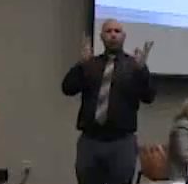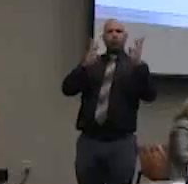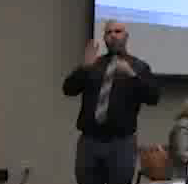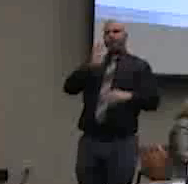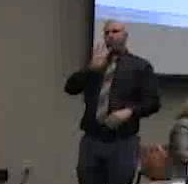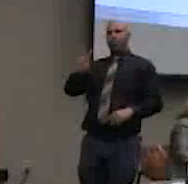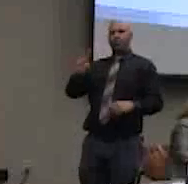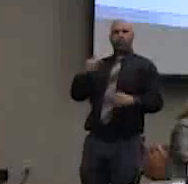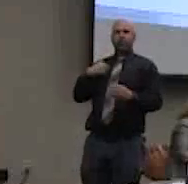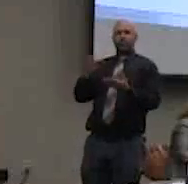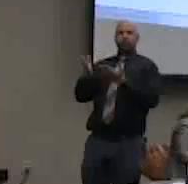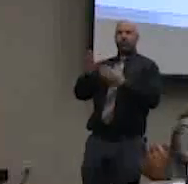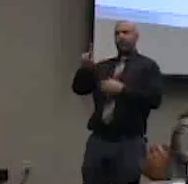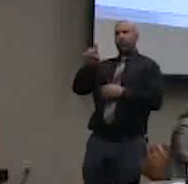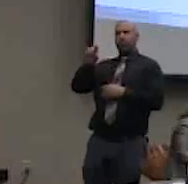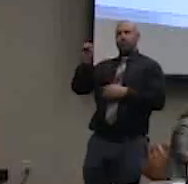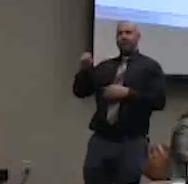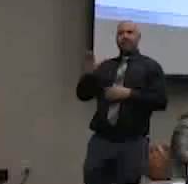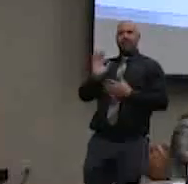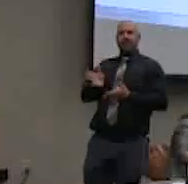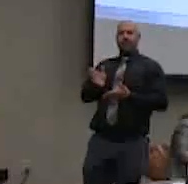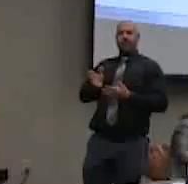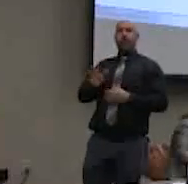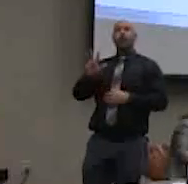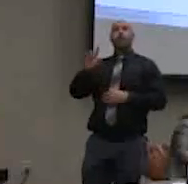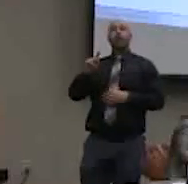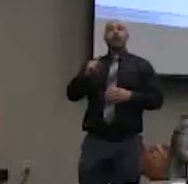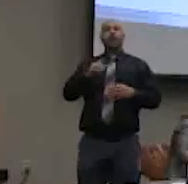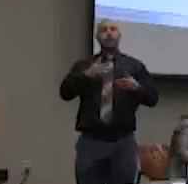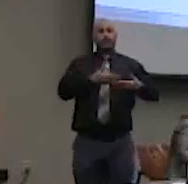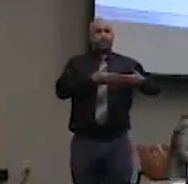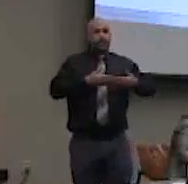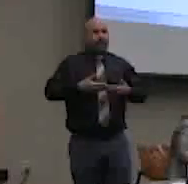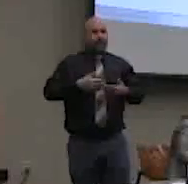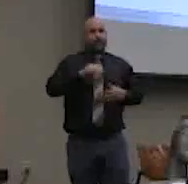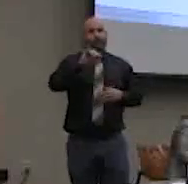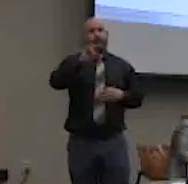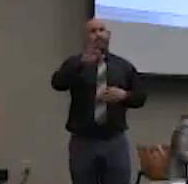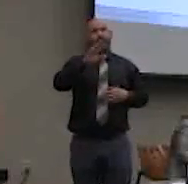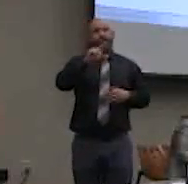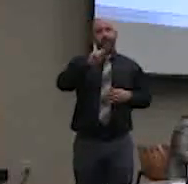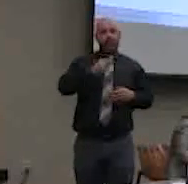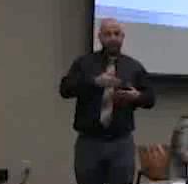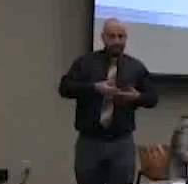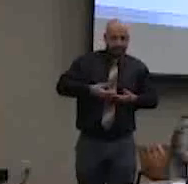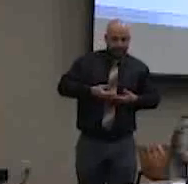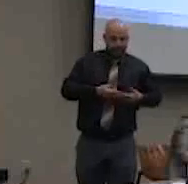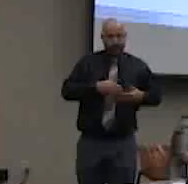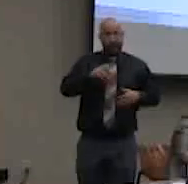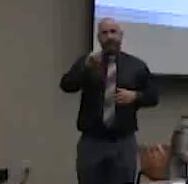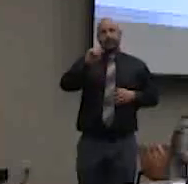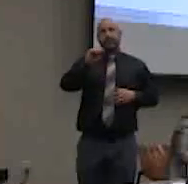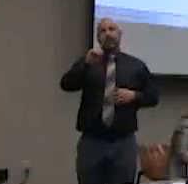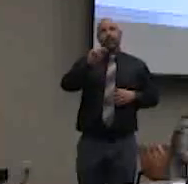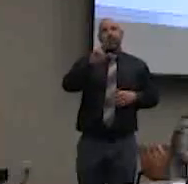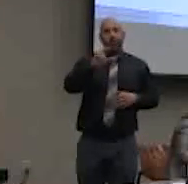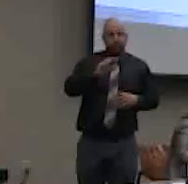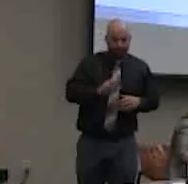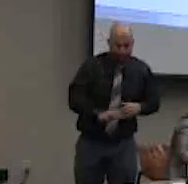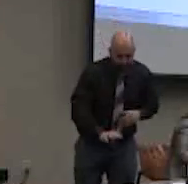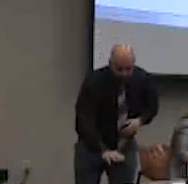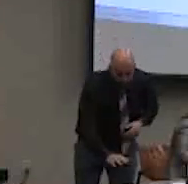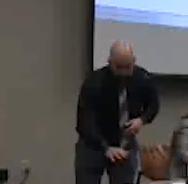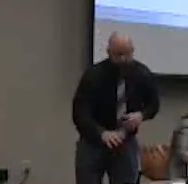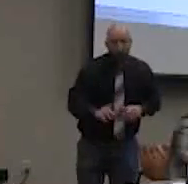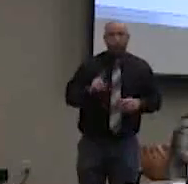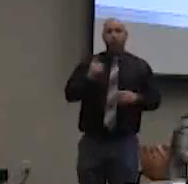100% there. But it's the babies, the infants, the toddlers are only being served in the small town of Franklinton. If you're